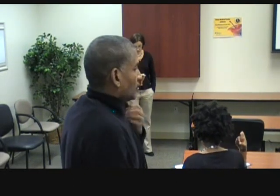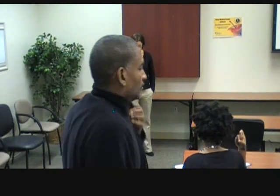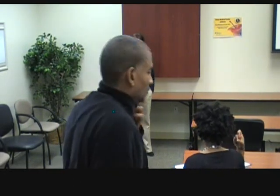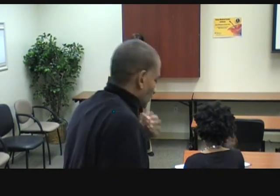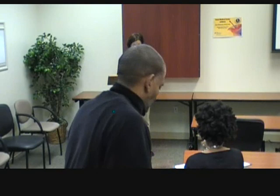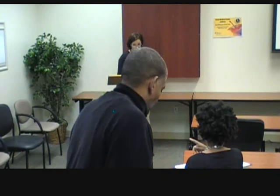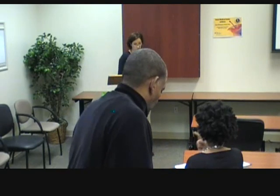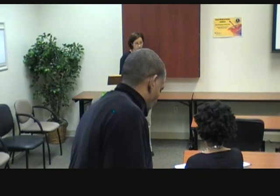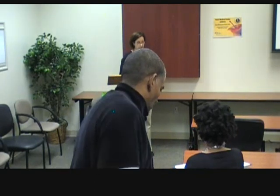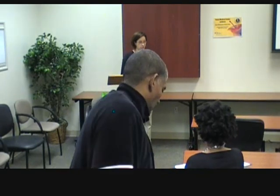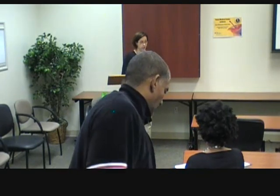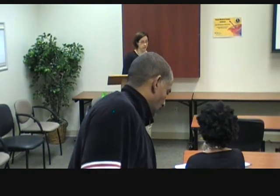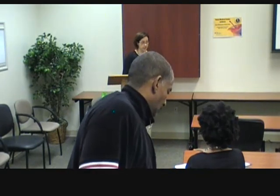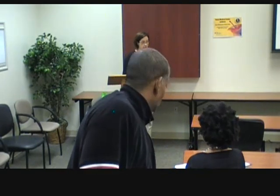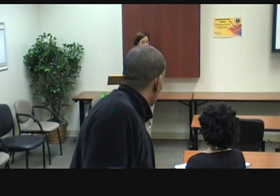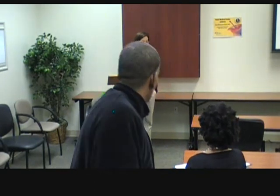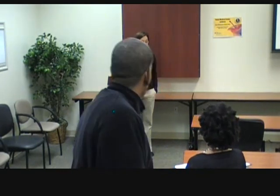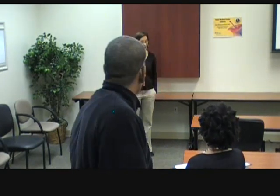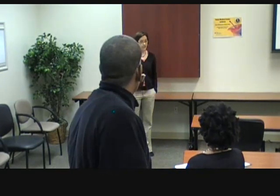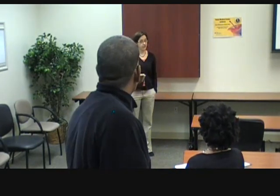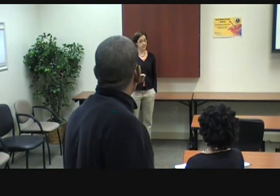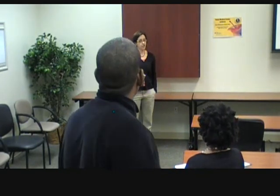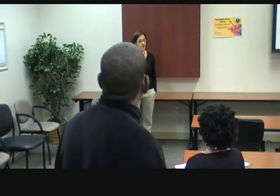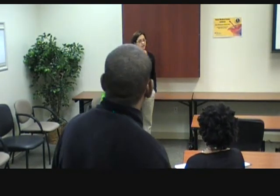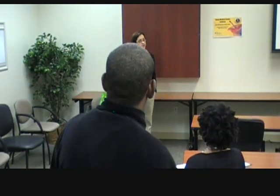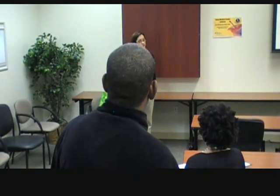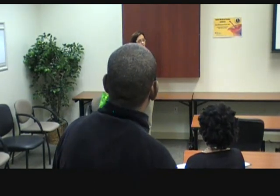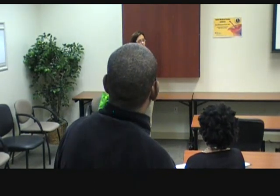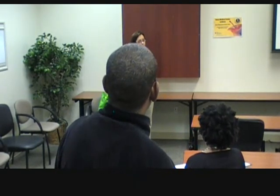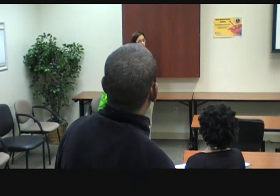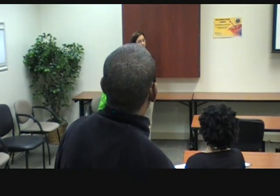But really proud of you guys as far as like everybody's hand. You guys are not like super.